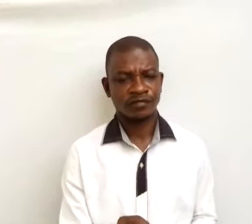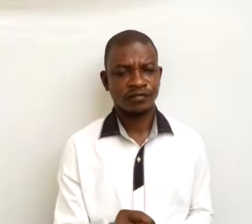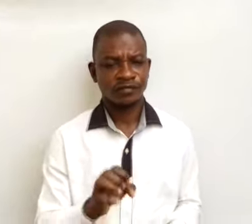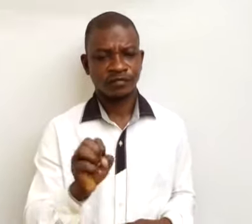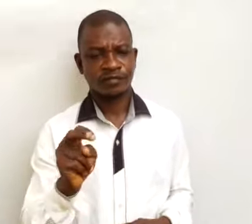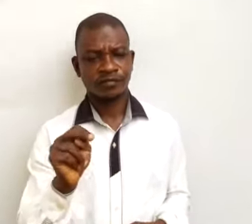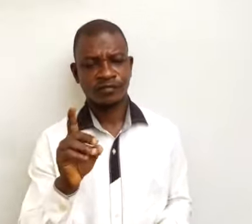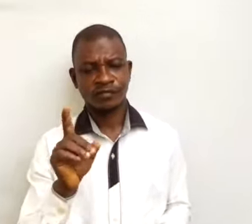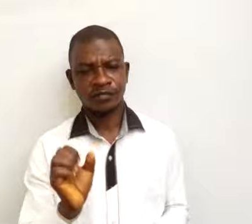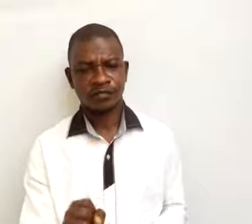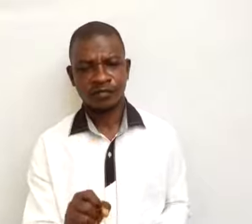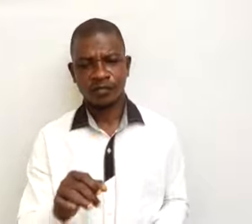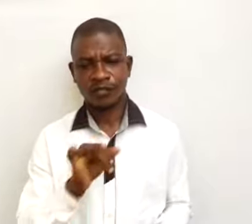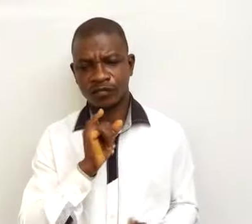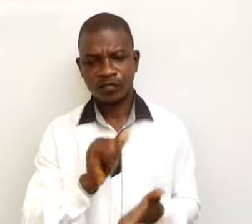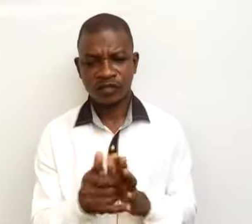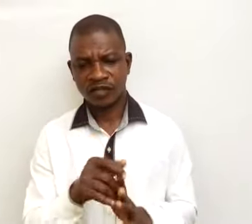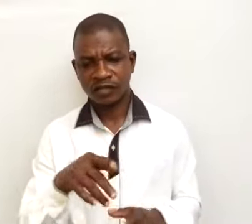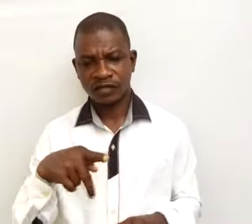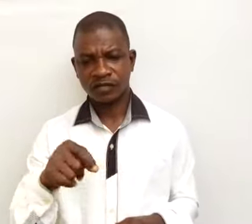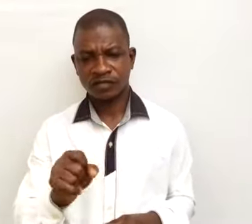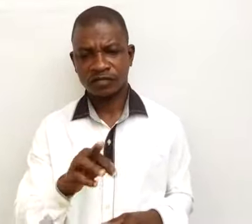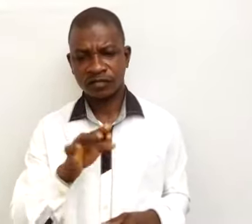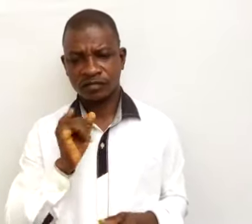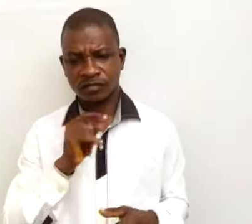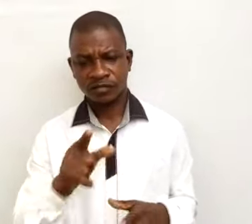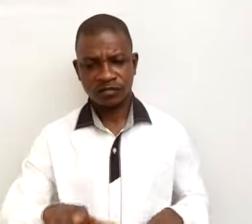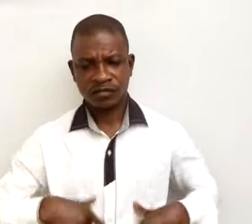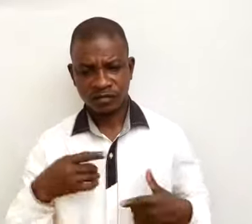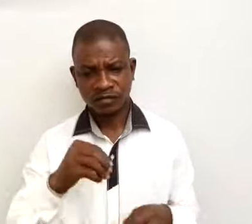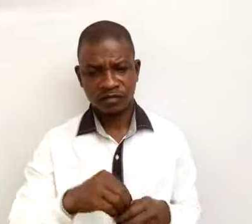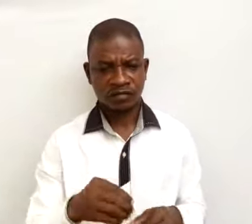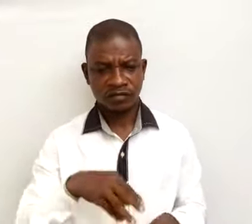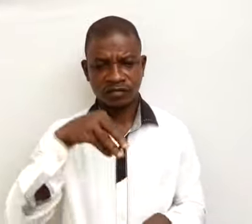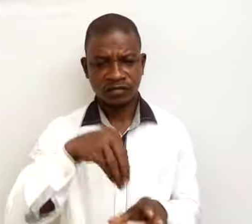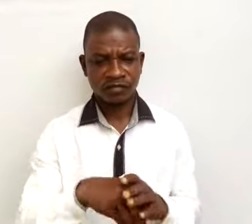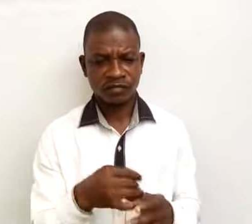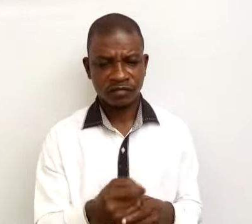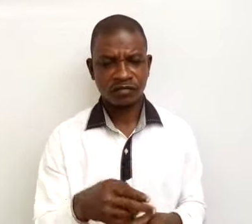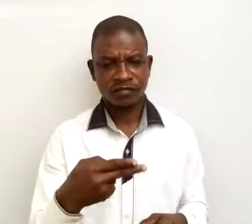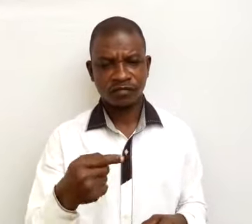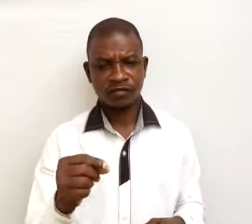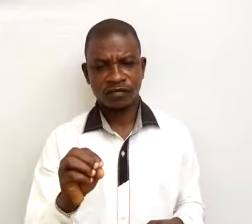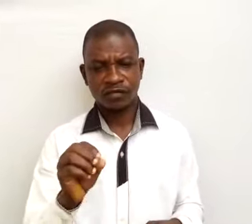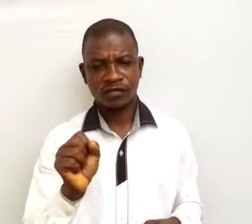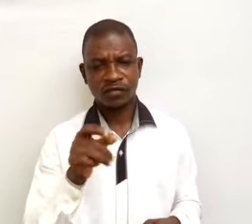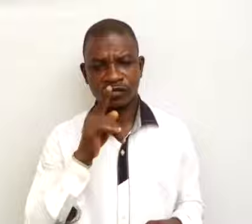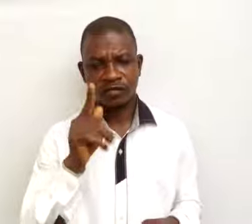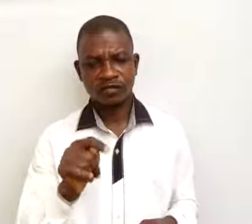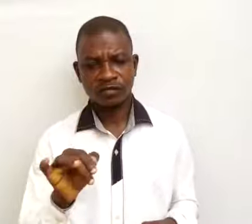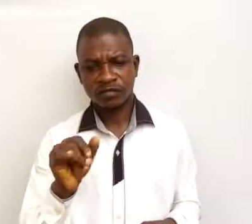Endoparasite, that is a parasite that lives in the inside of the host tissue. For